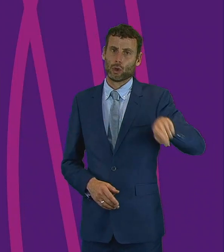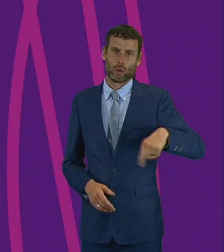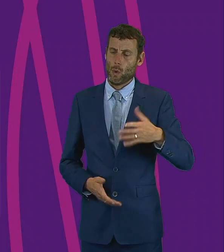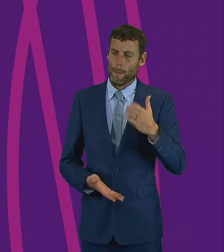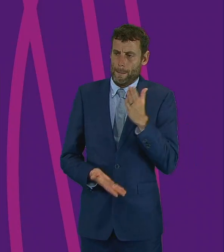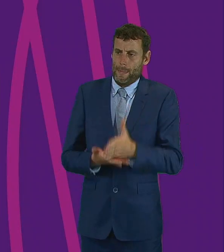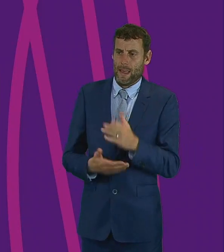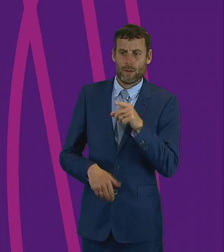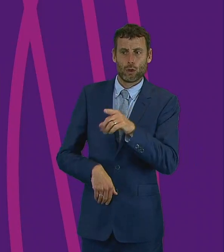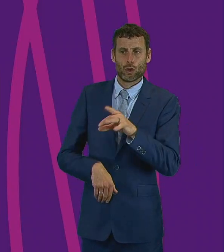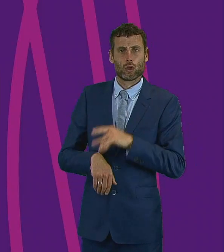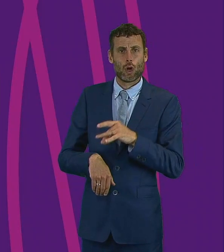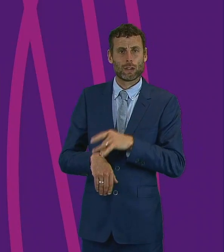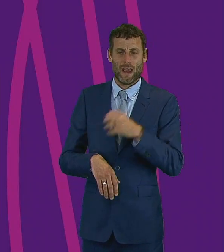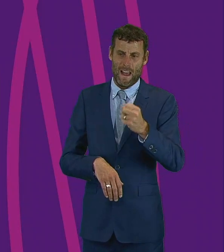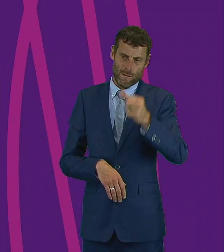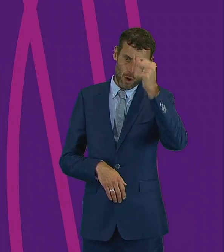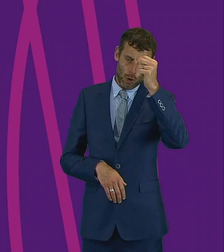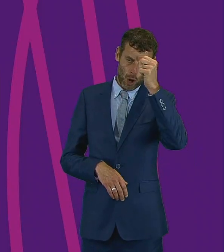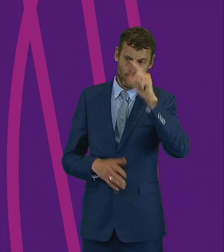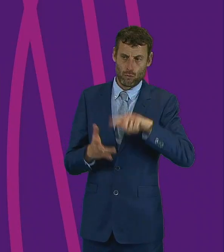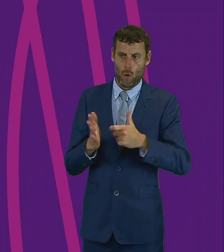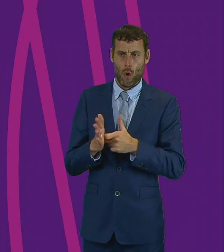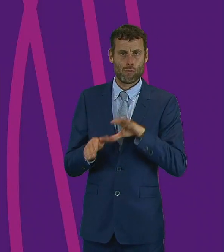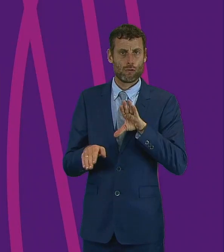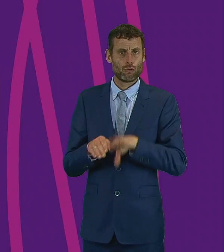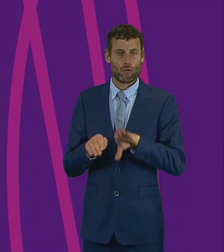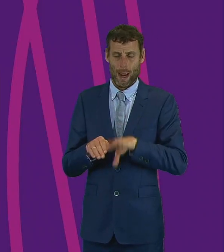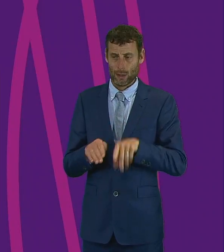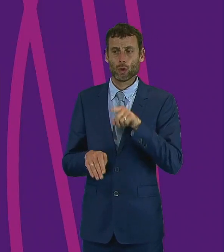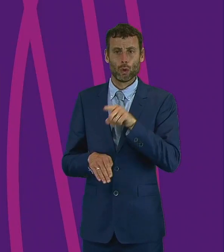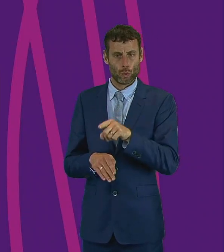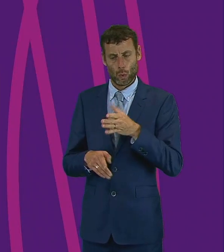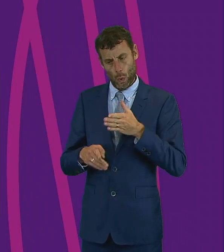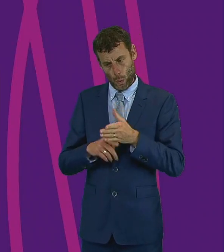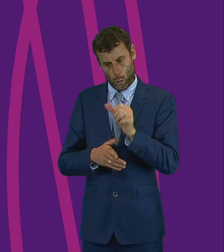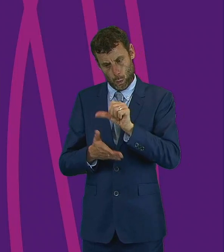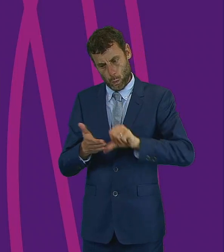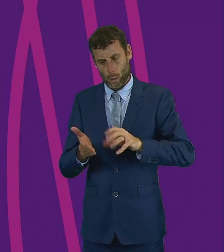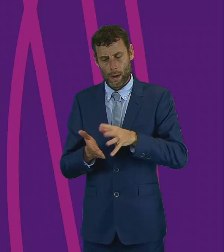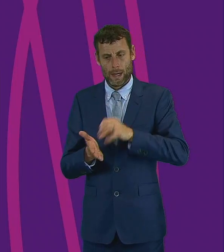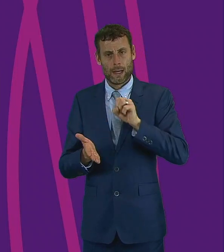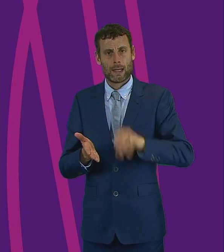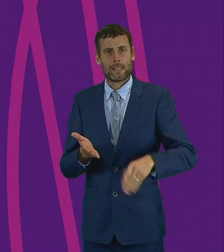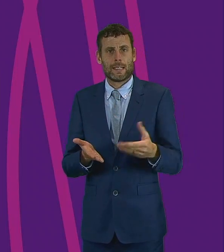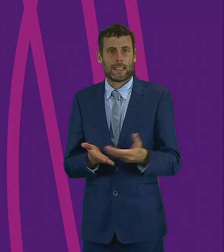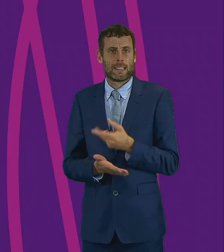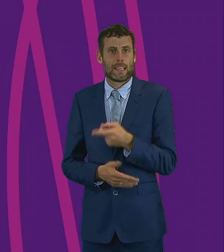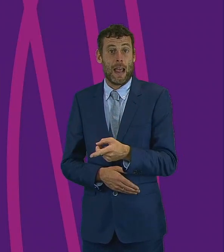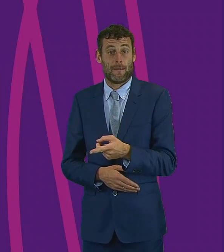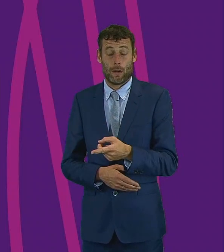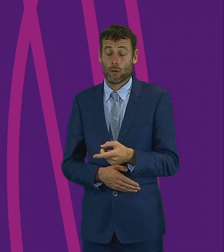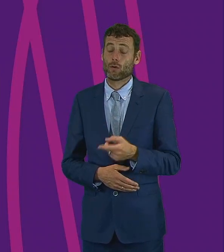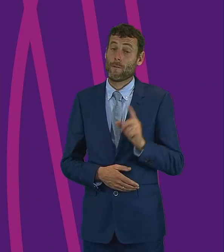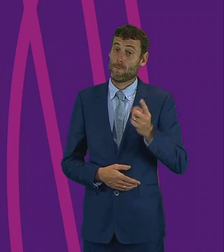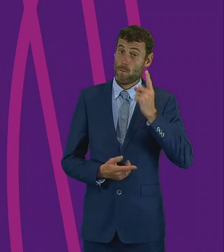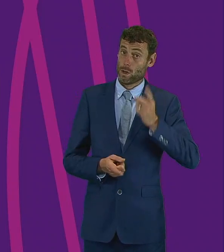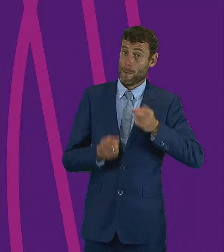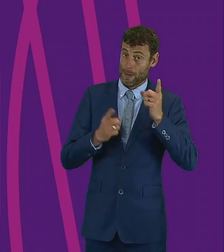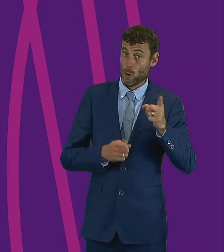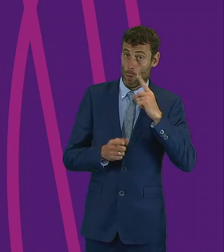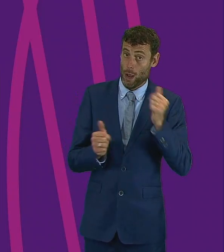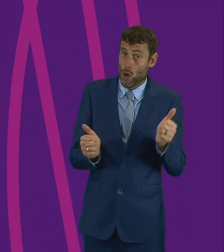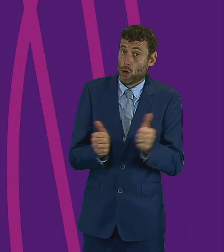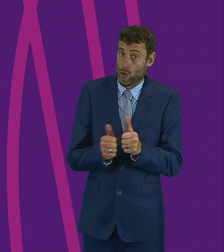or training to carry out full, safe mesh removals. So will the First Minister agree, in the interests of patient safety,